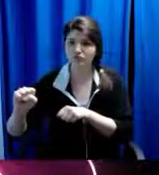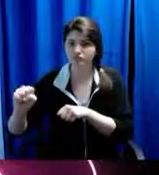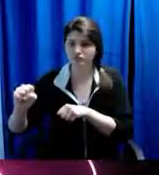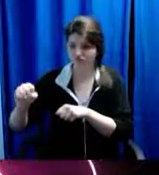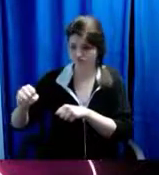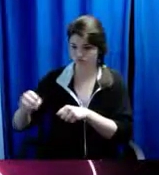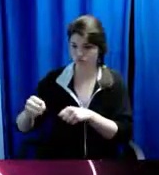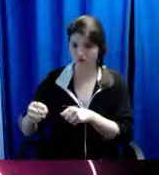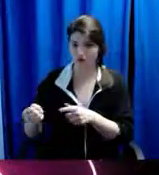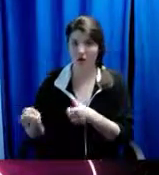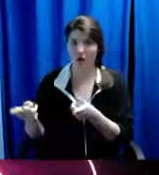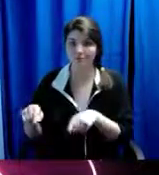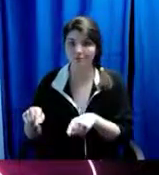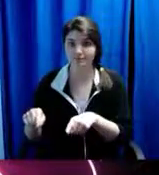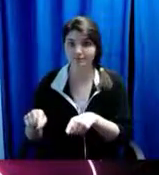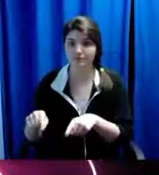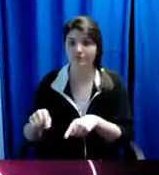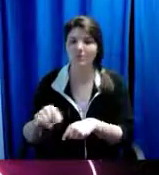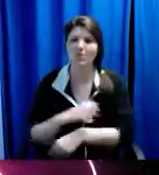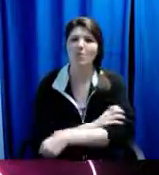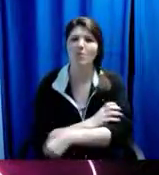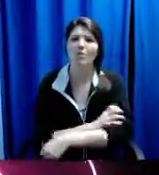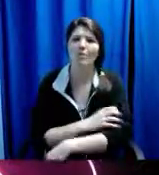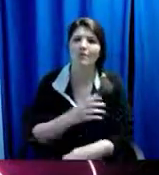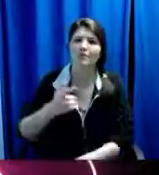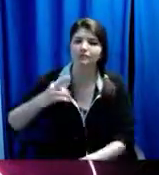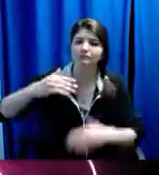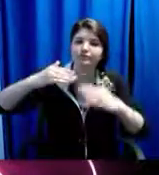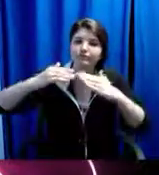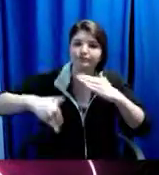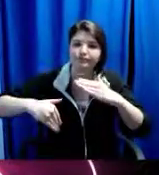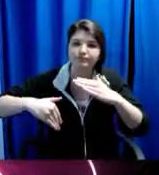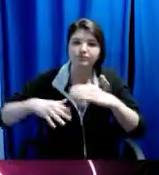So, blood pressure is less in the veins when compared to the arteries.